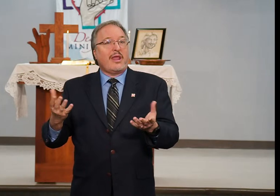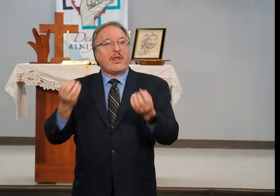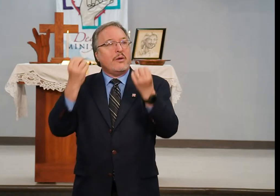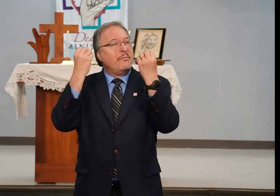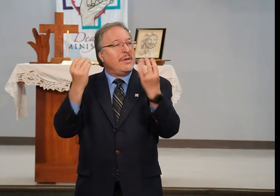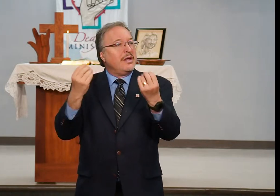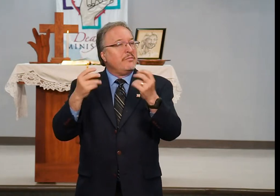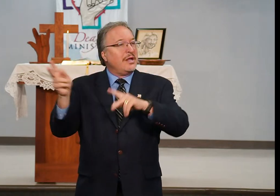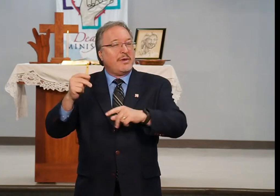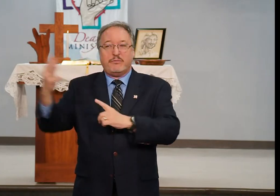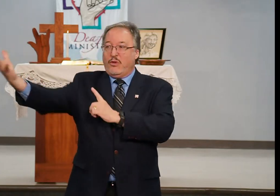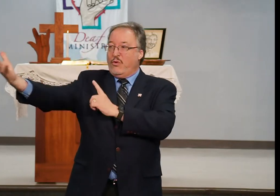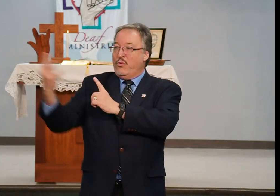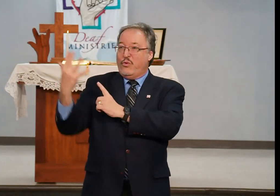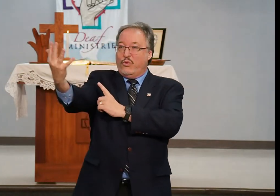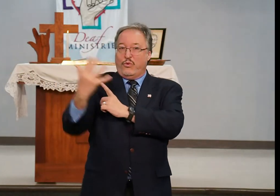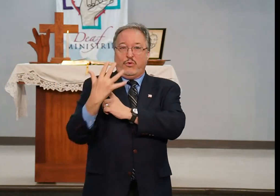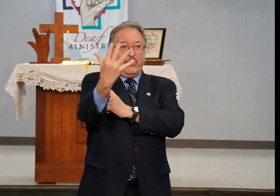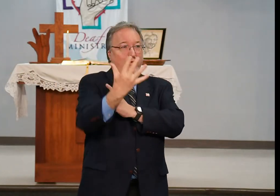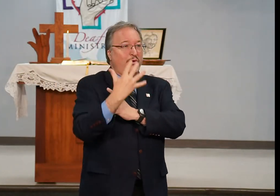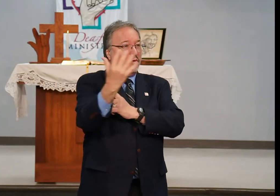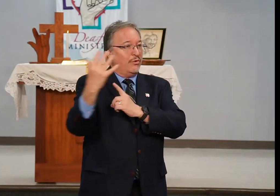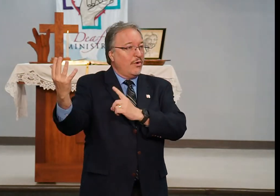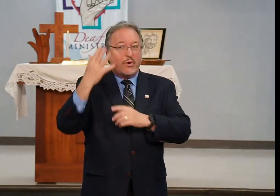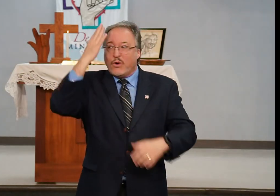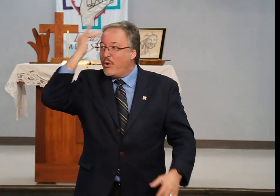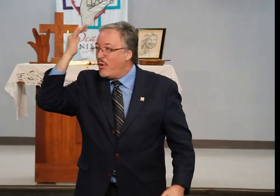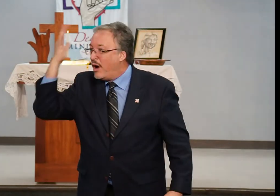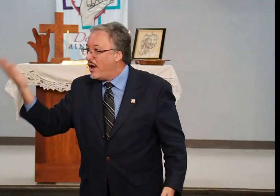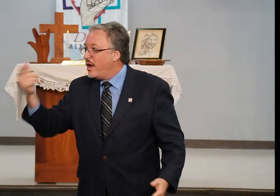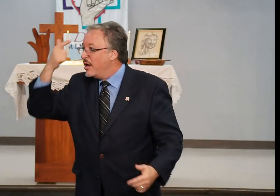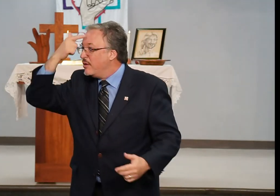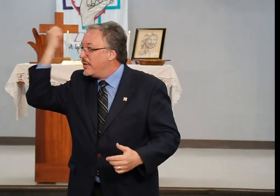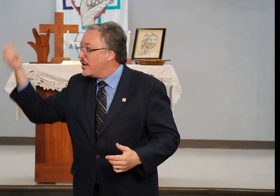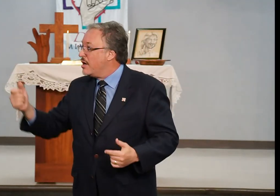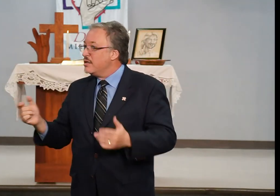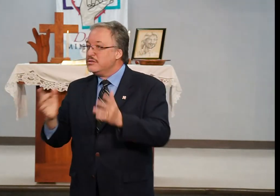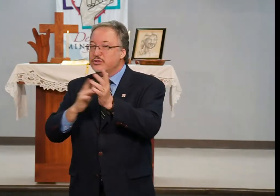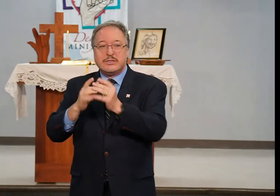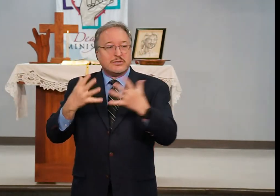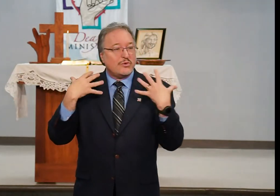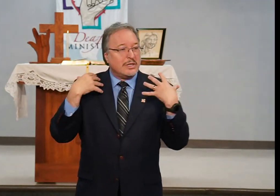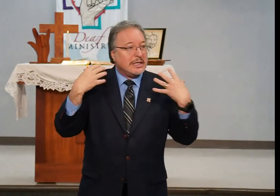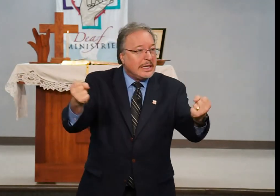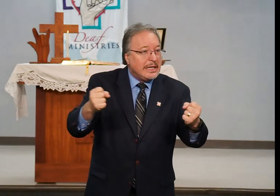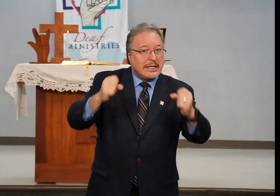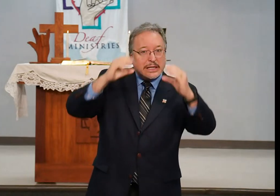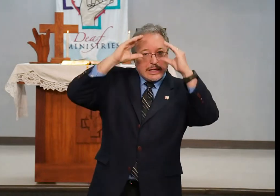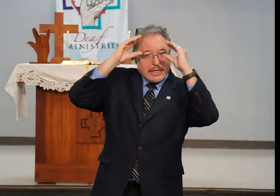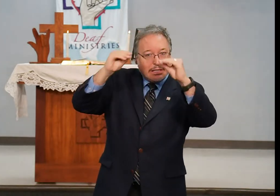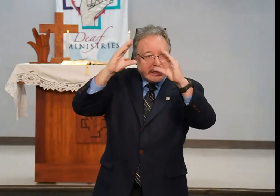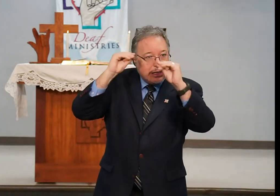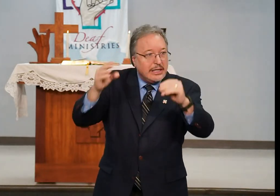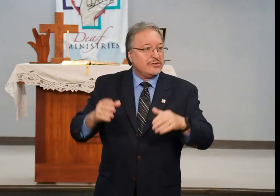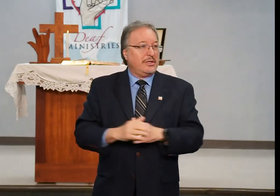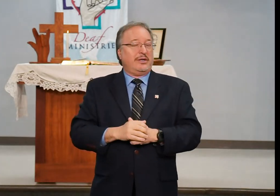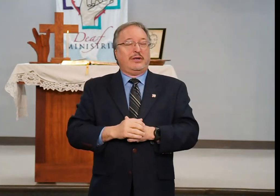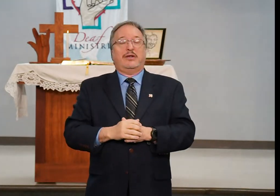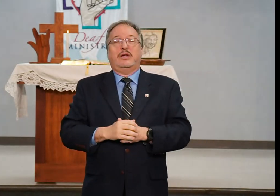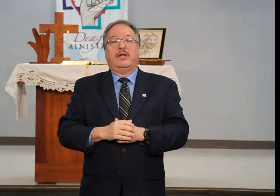traveled with those 12 apostles and would often be surrounded by hundreds of people because Jesus was